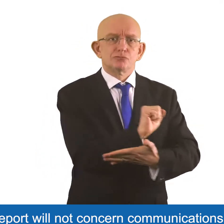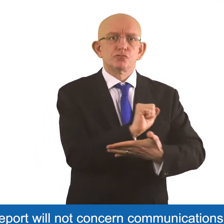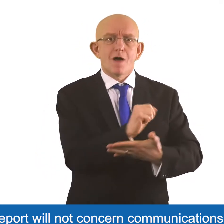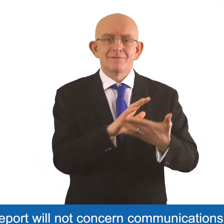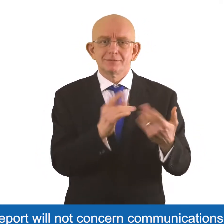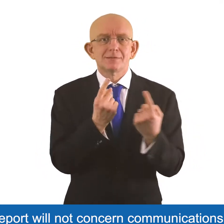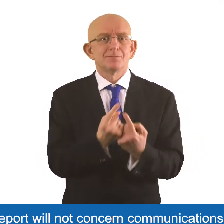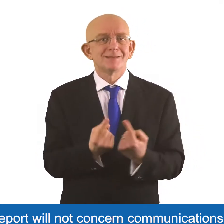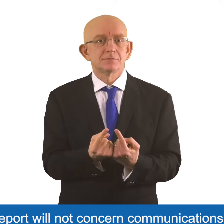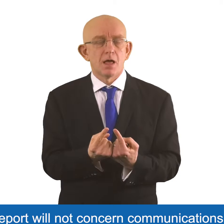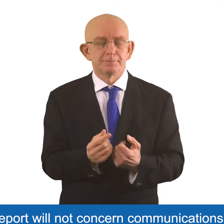matters.